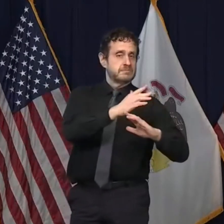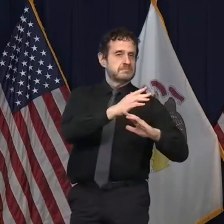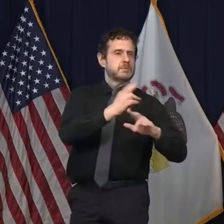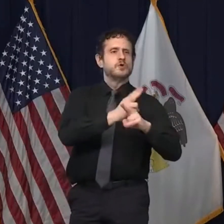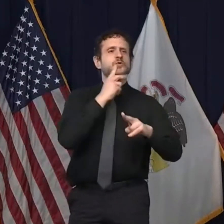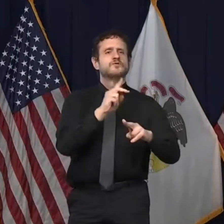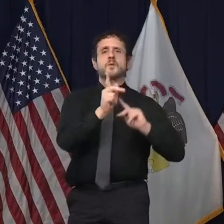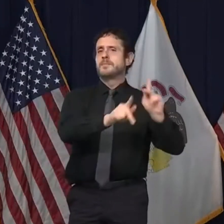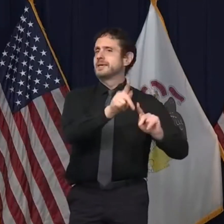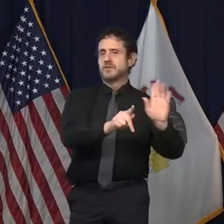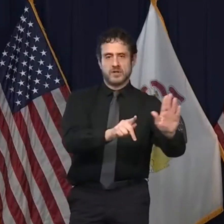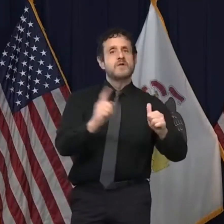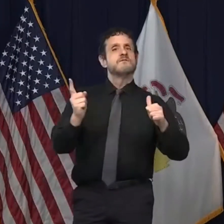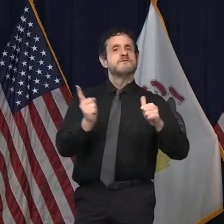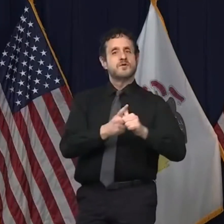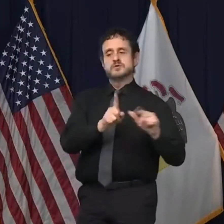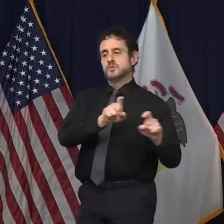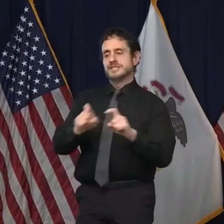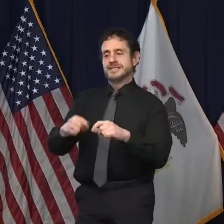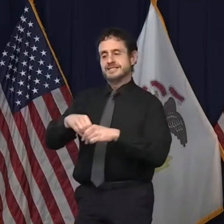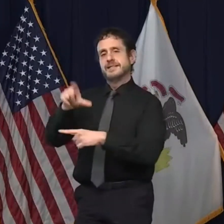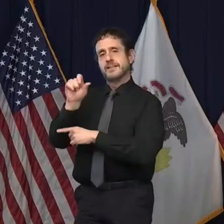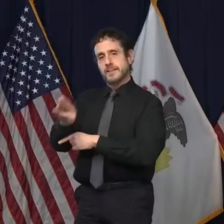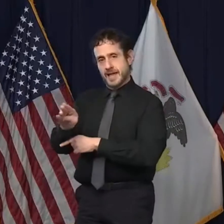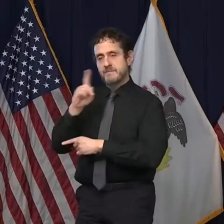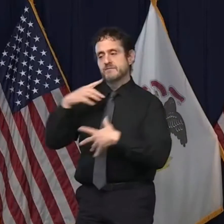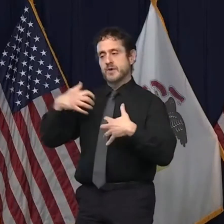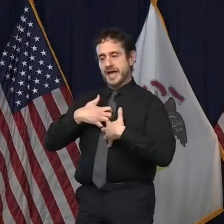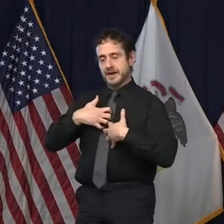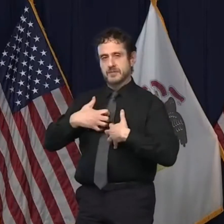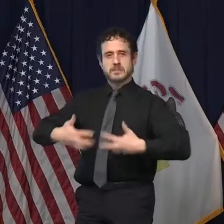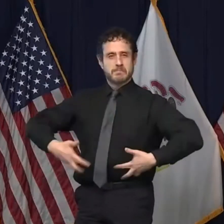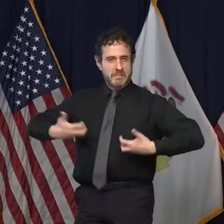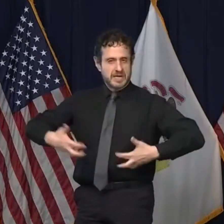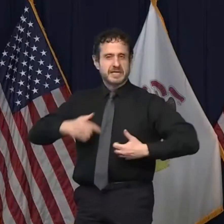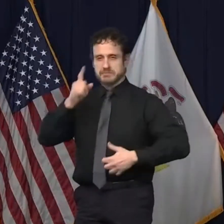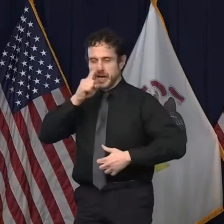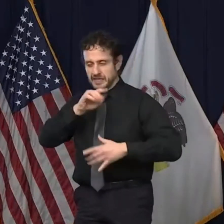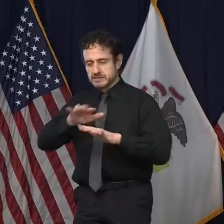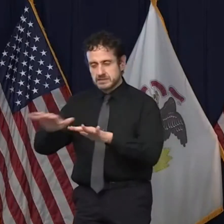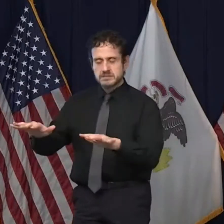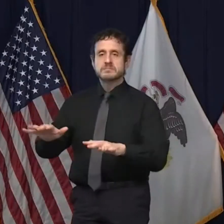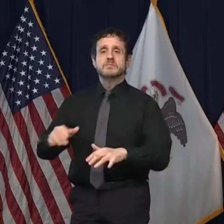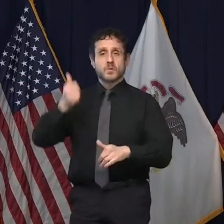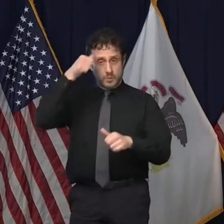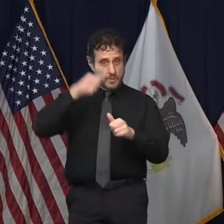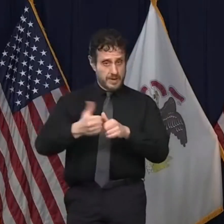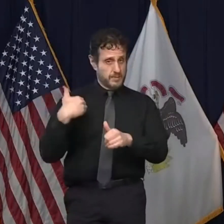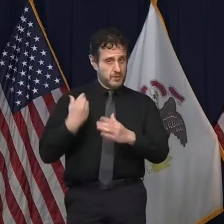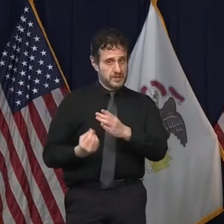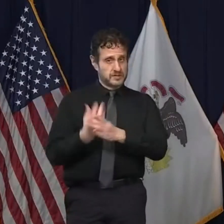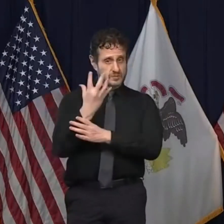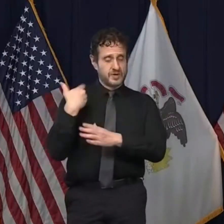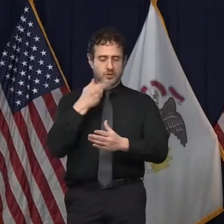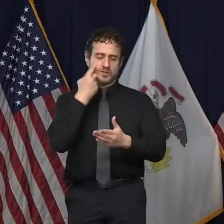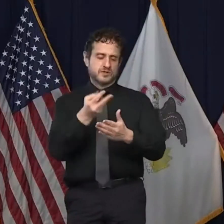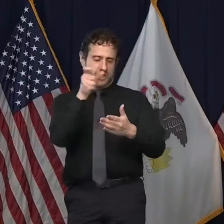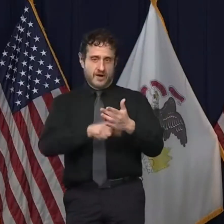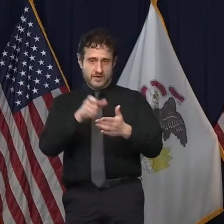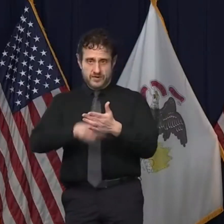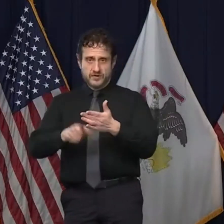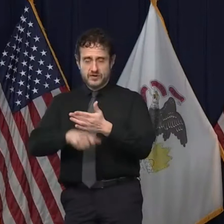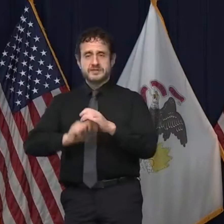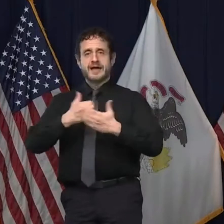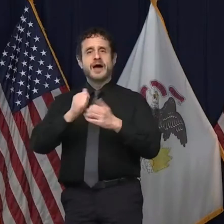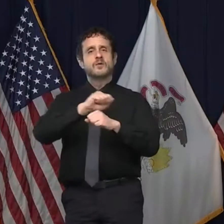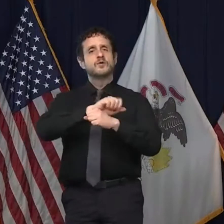in laboratories and on animals. You may remember back in the spring we saw articles about how COVID-19